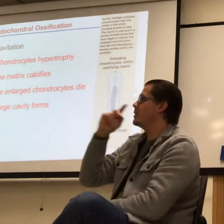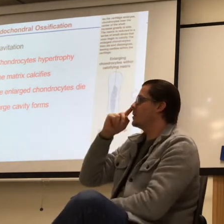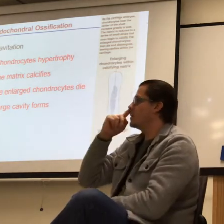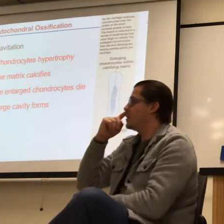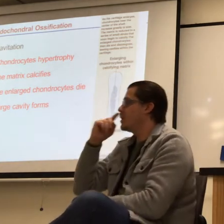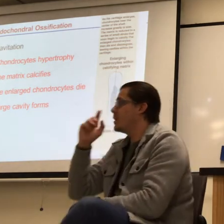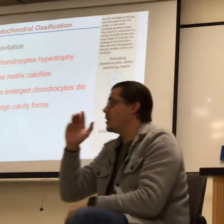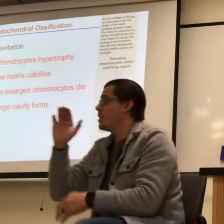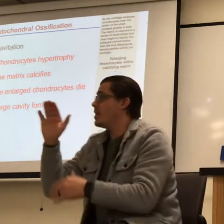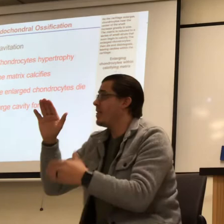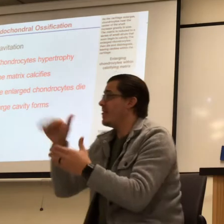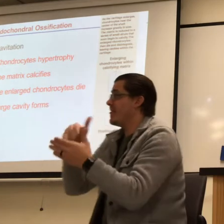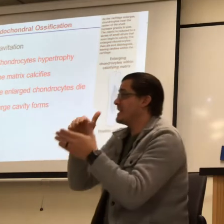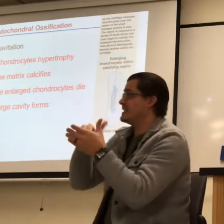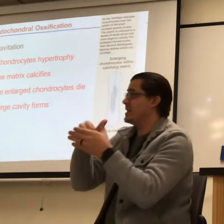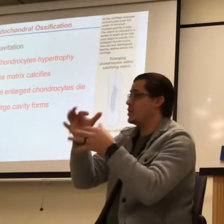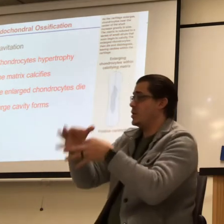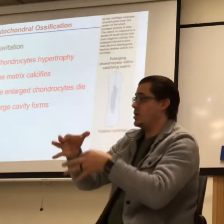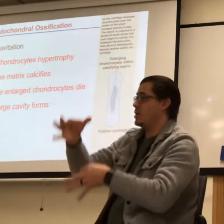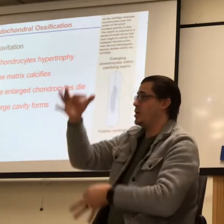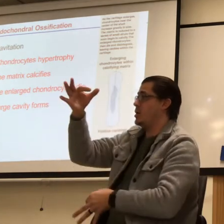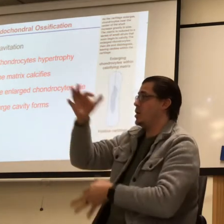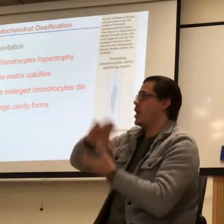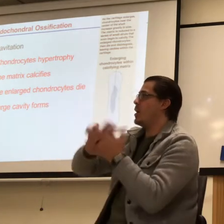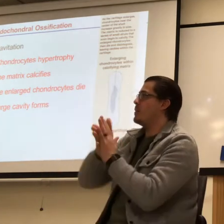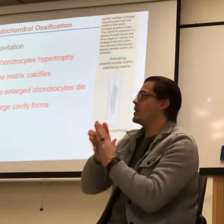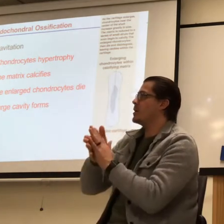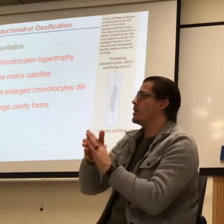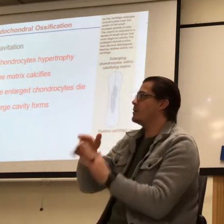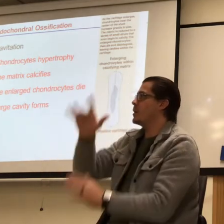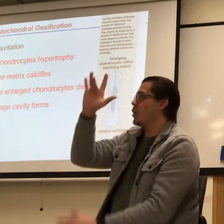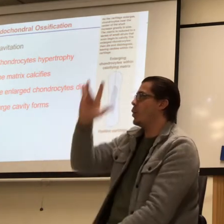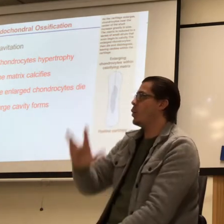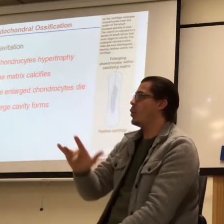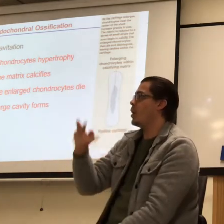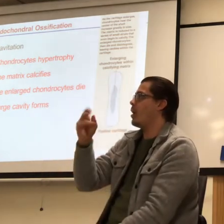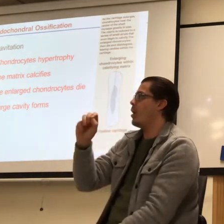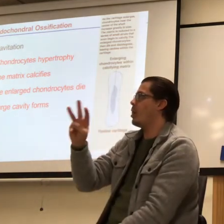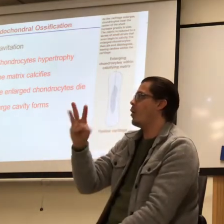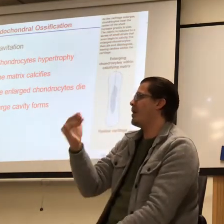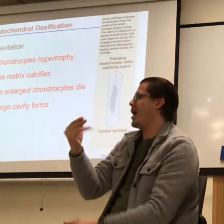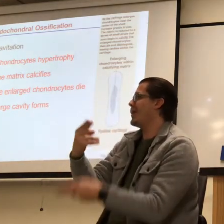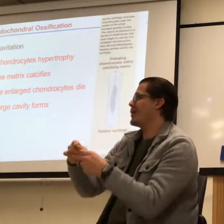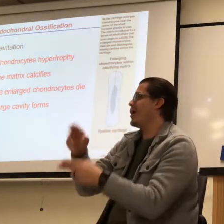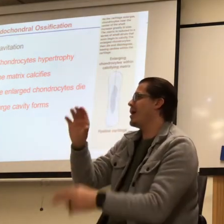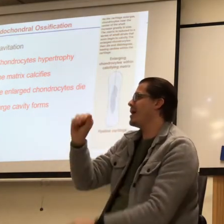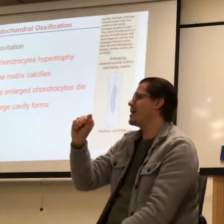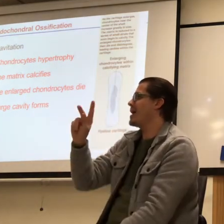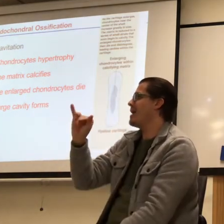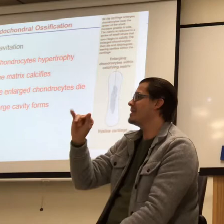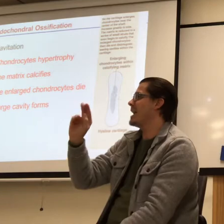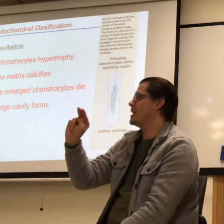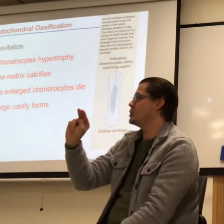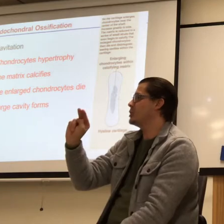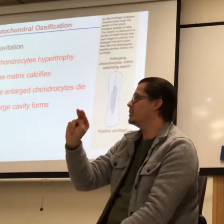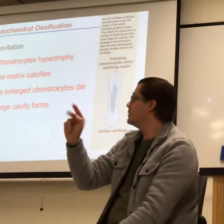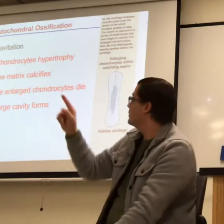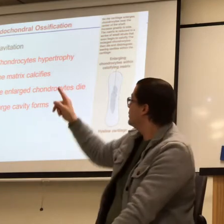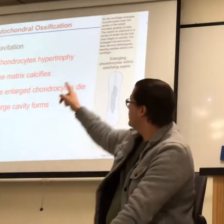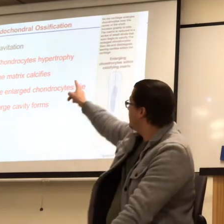the center of a diaphysis gets hollowed out. At this point in development, we just call it cavitation, so I'll list it as a part of this